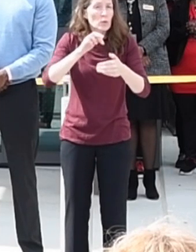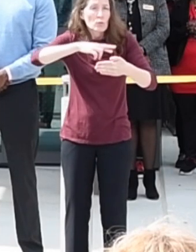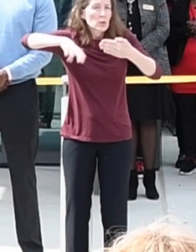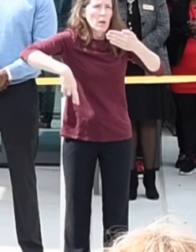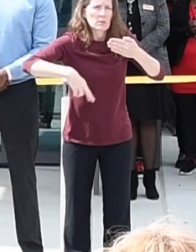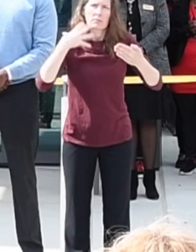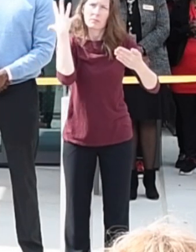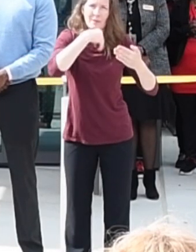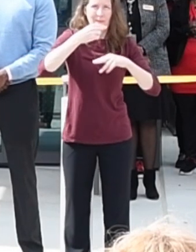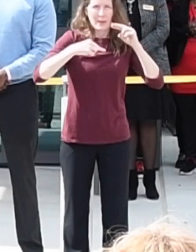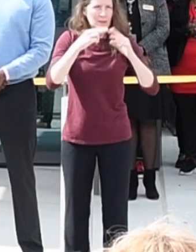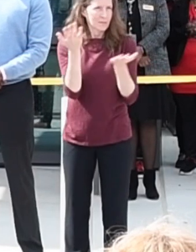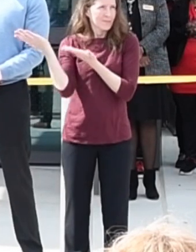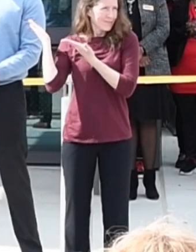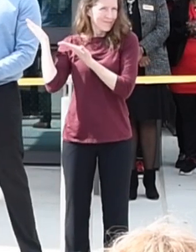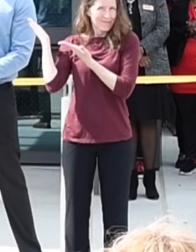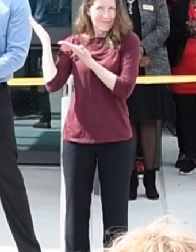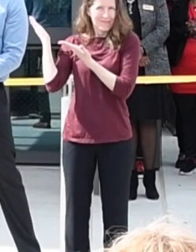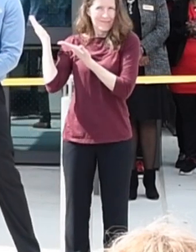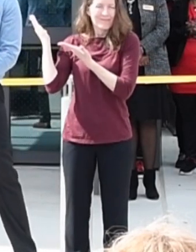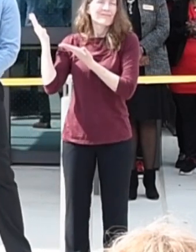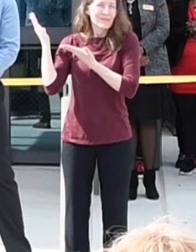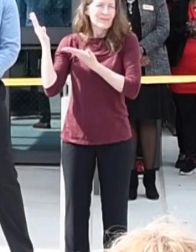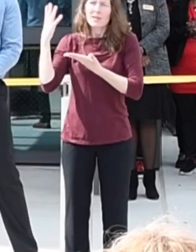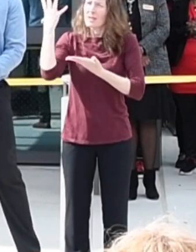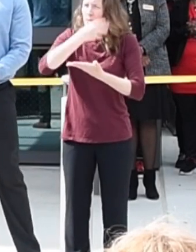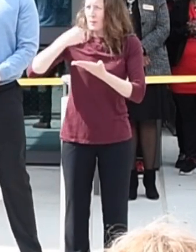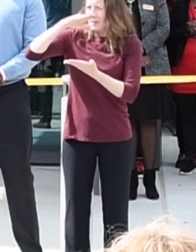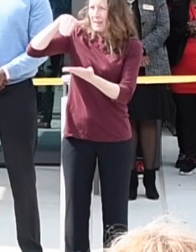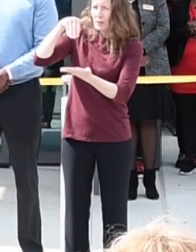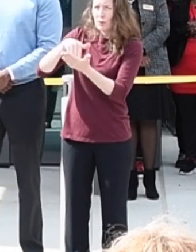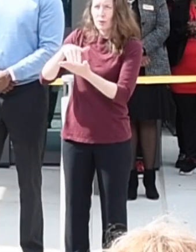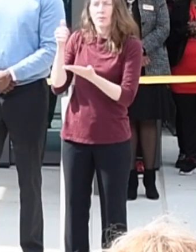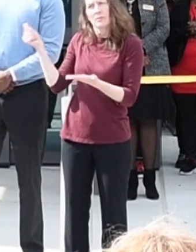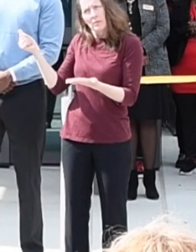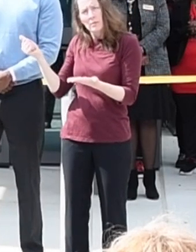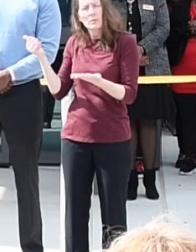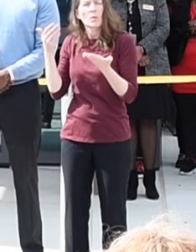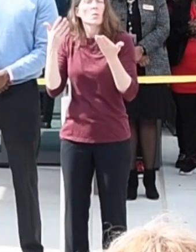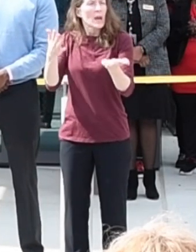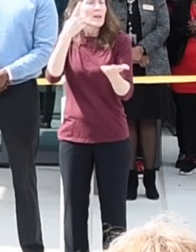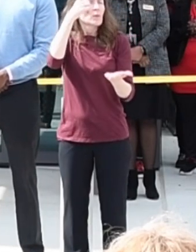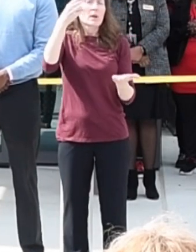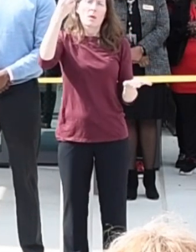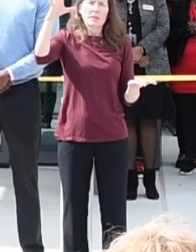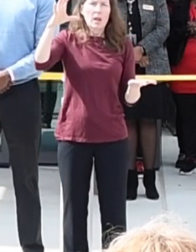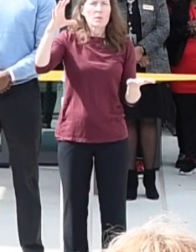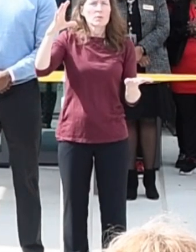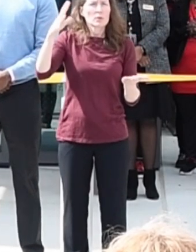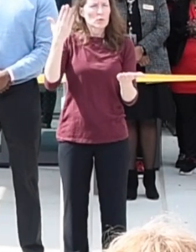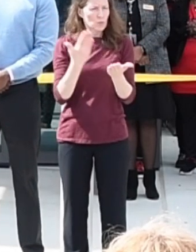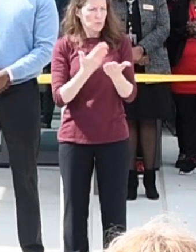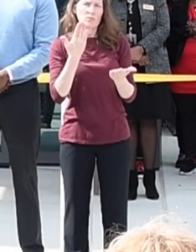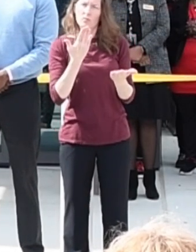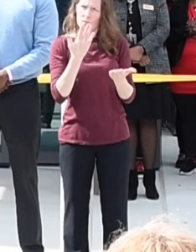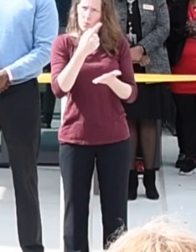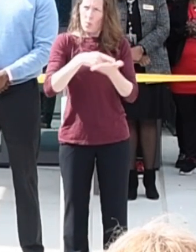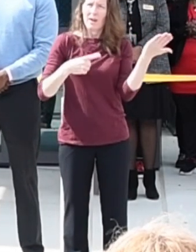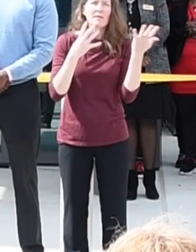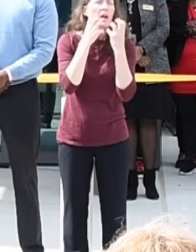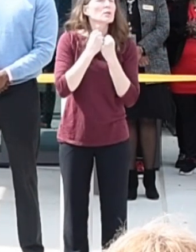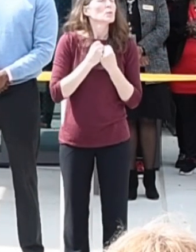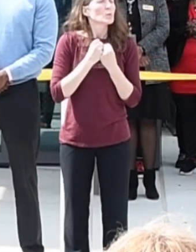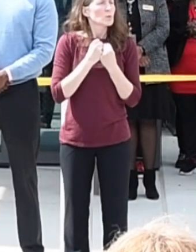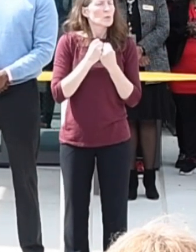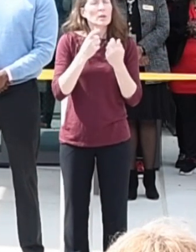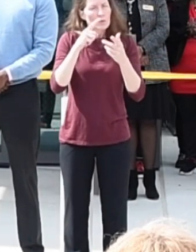see behind me today. This beautiful center is a way for Howard County to show its values and respect to